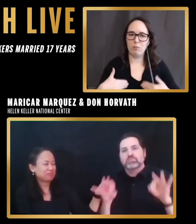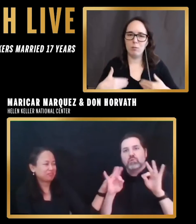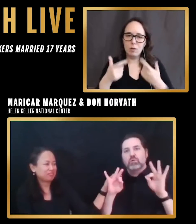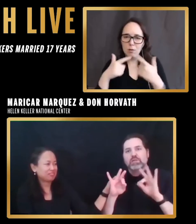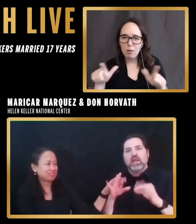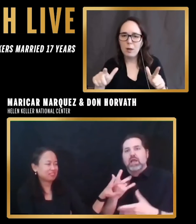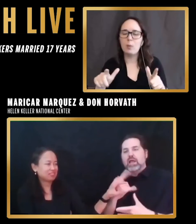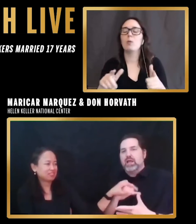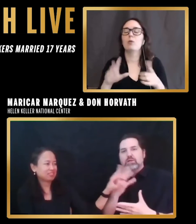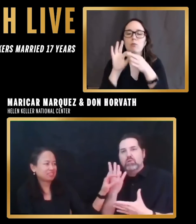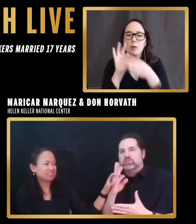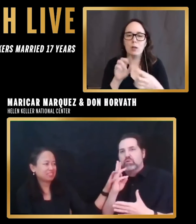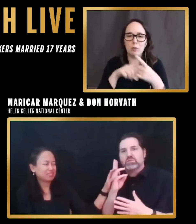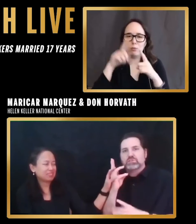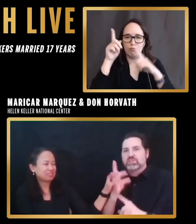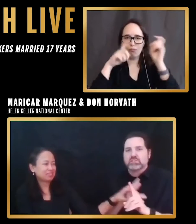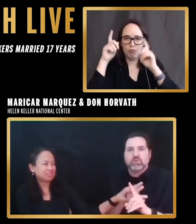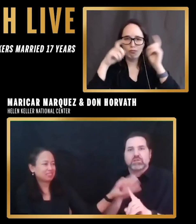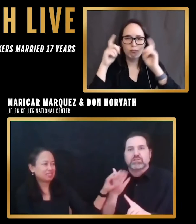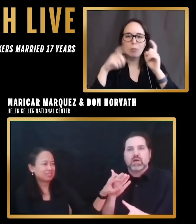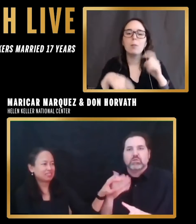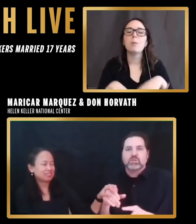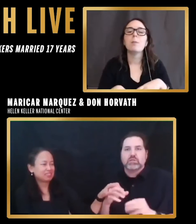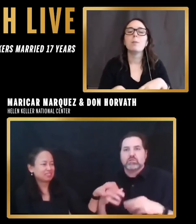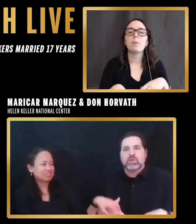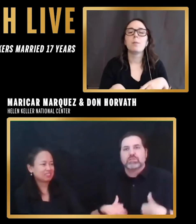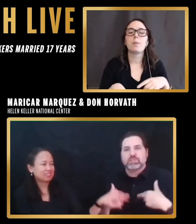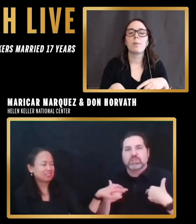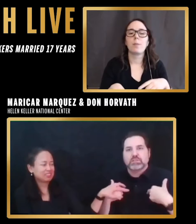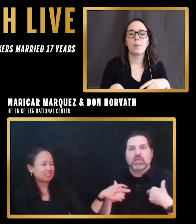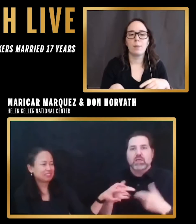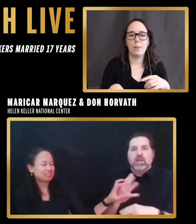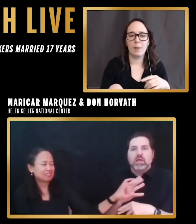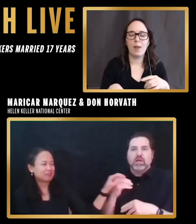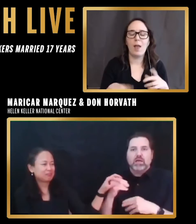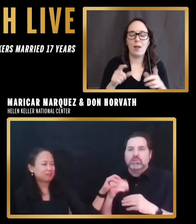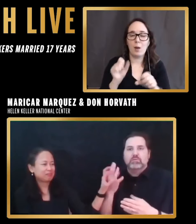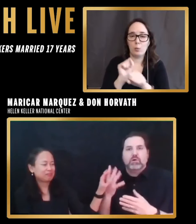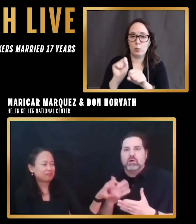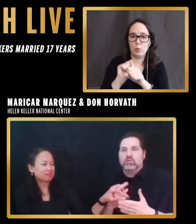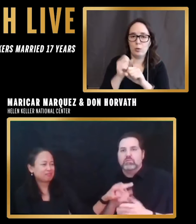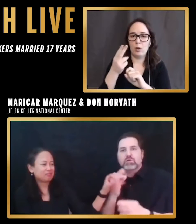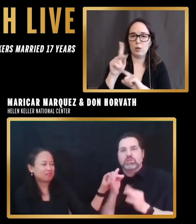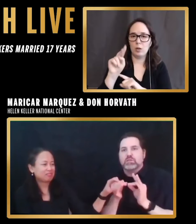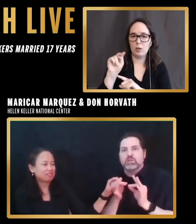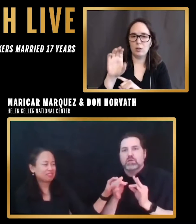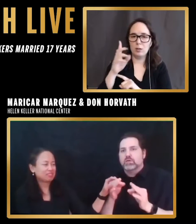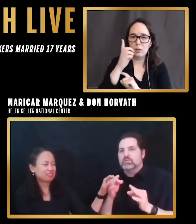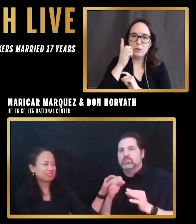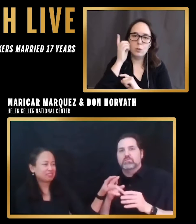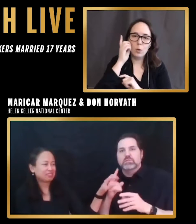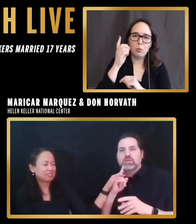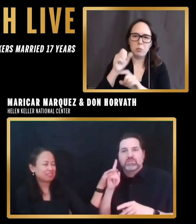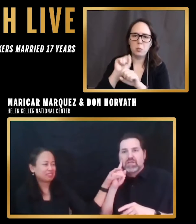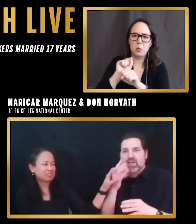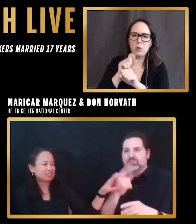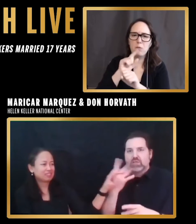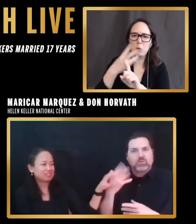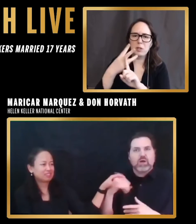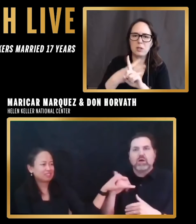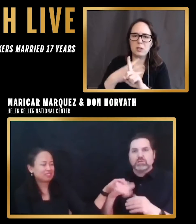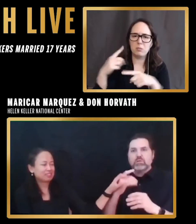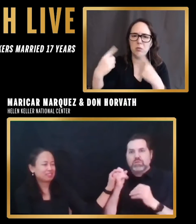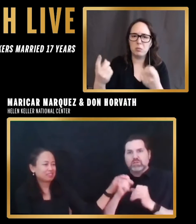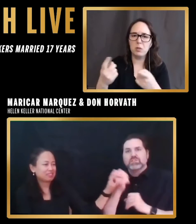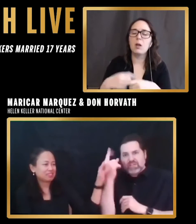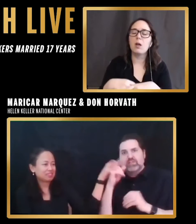is important. And it was only 6 months that I was at the residence, and one of the deaf staff saying,